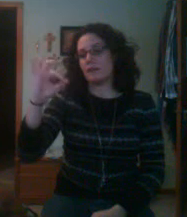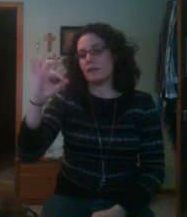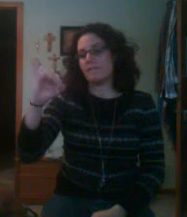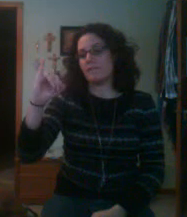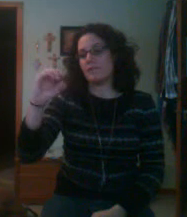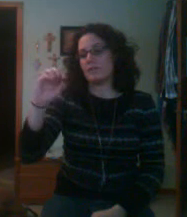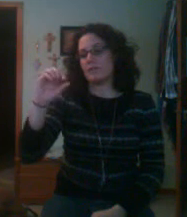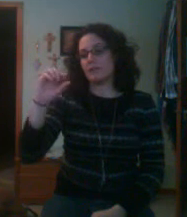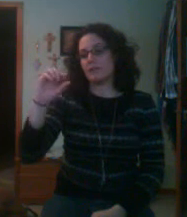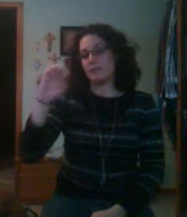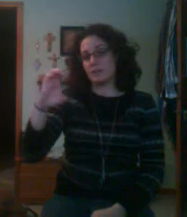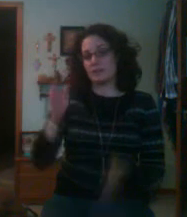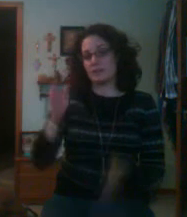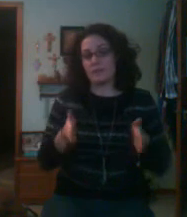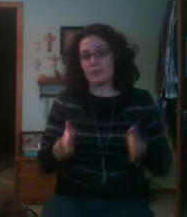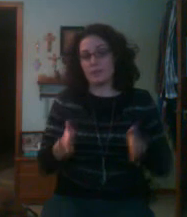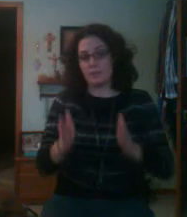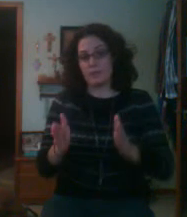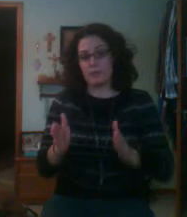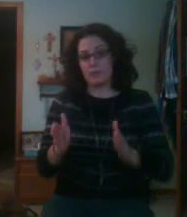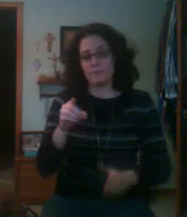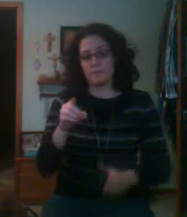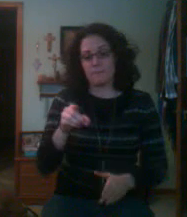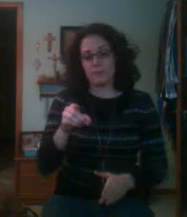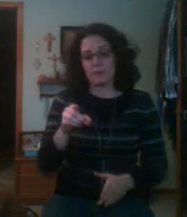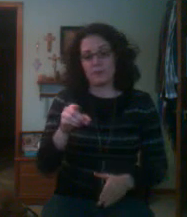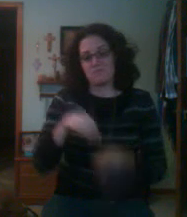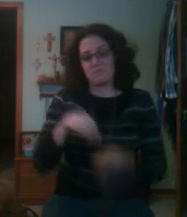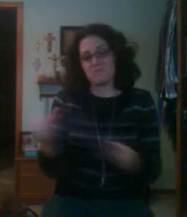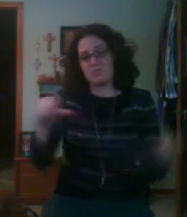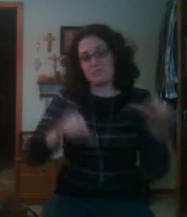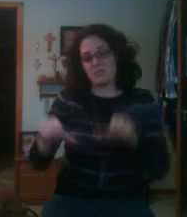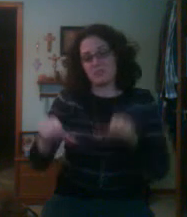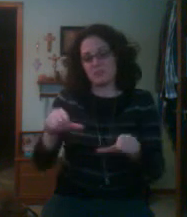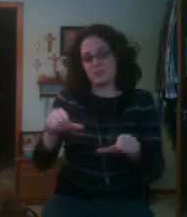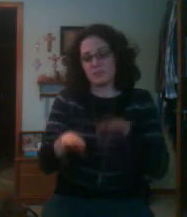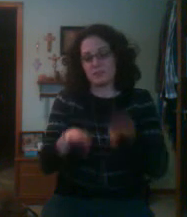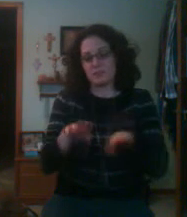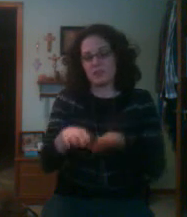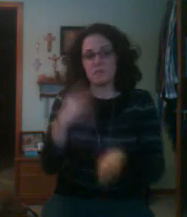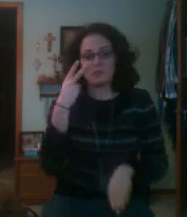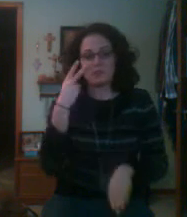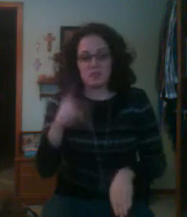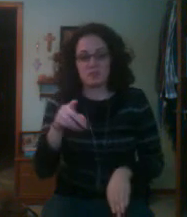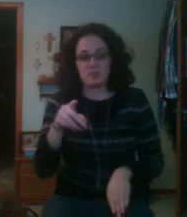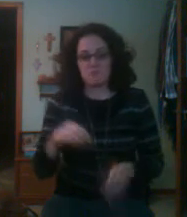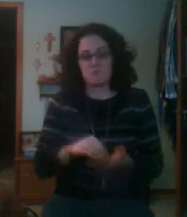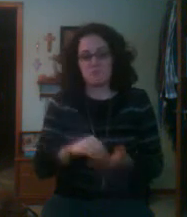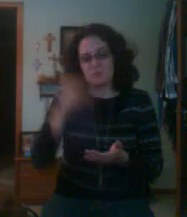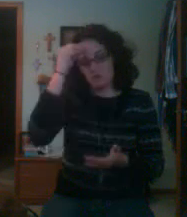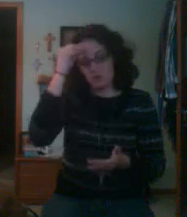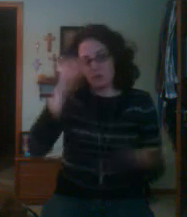these are all the steps. You should have learned these from the activity. Observation, hypothesis, making